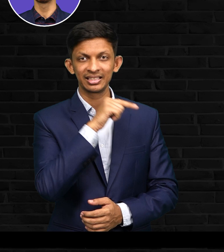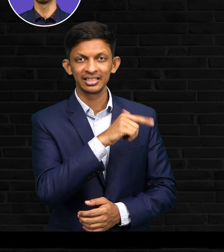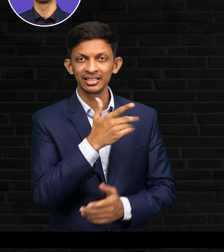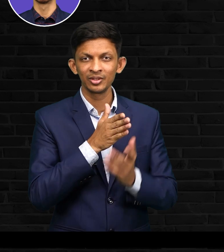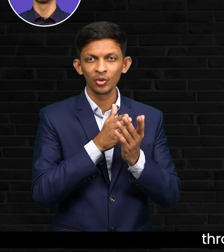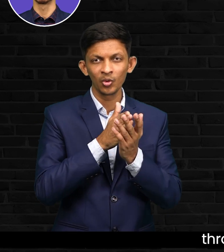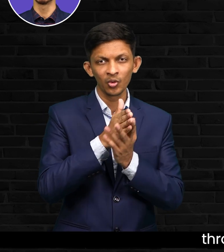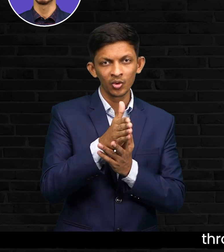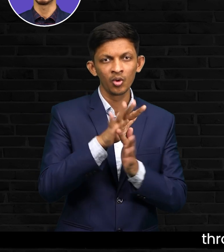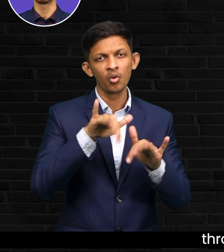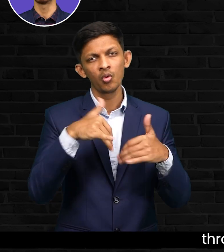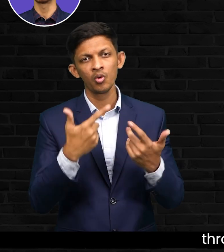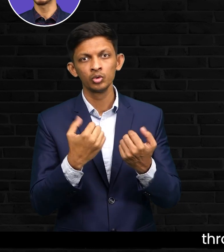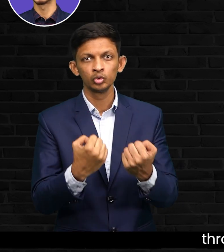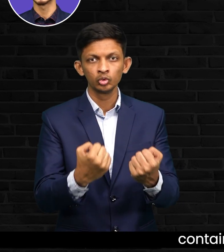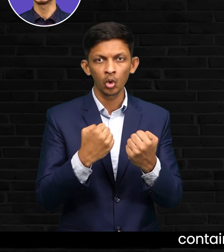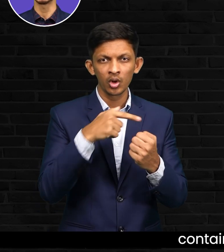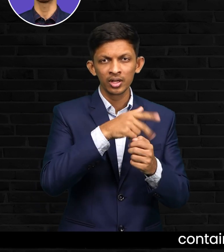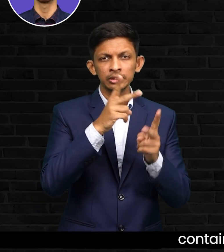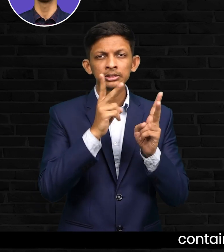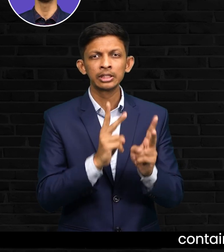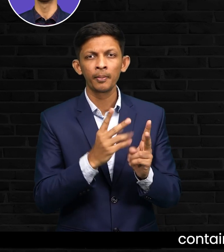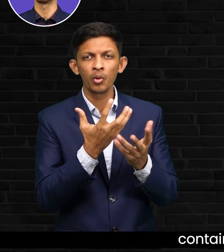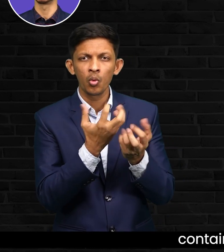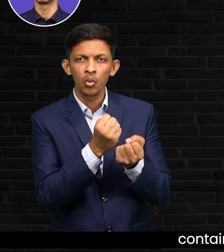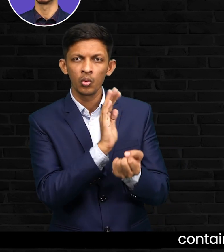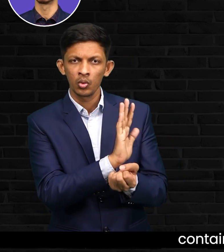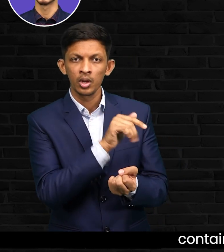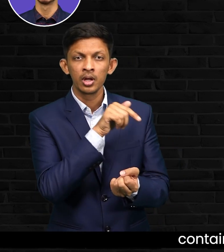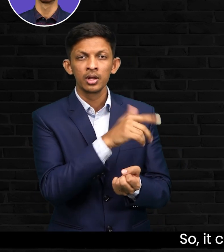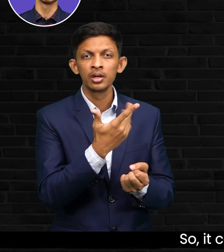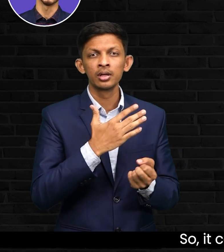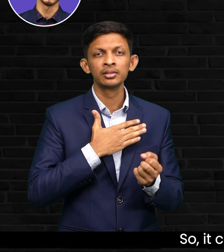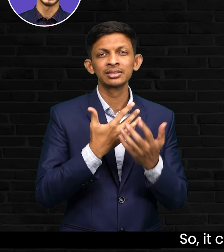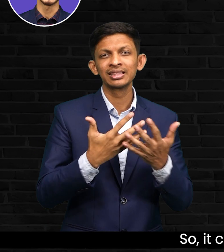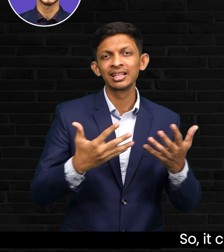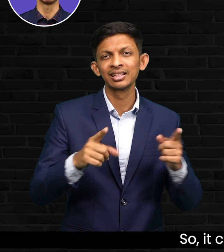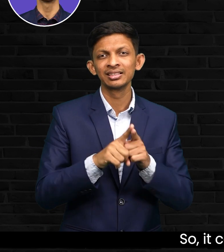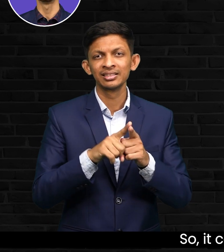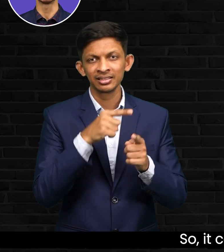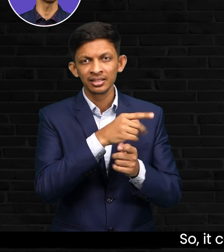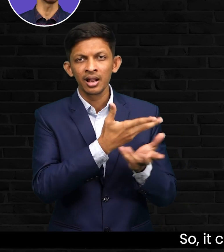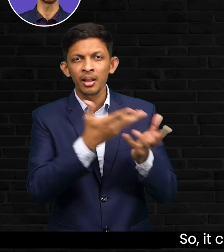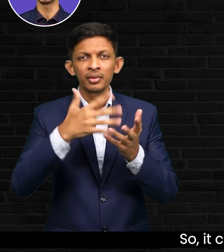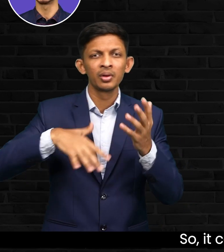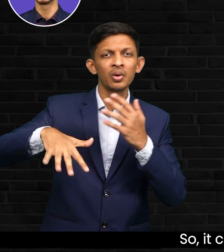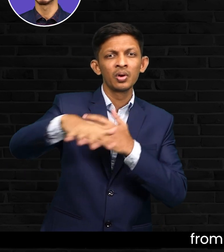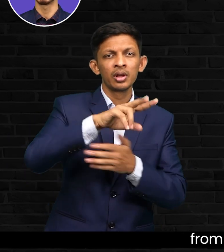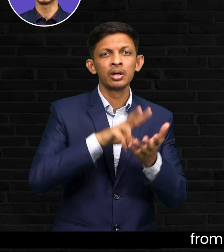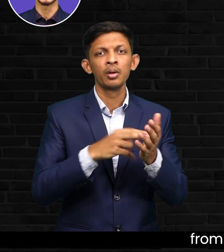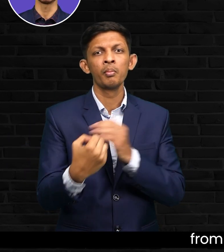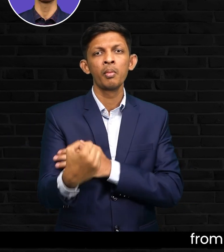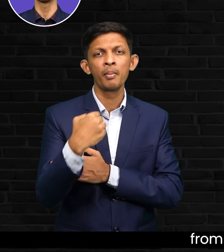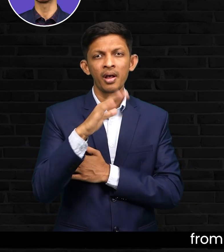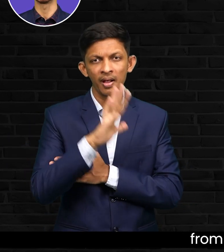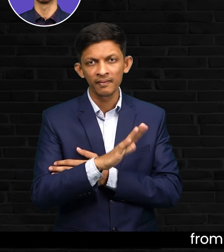Water flows through or over rocks containing soluble minerals. So, it carries many nutrients from